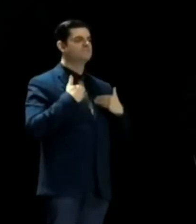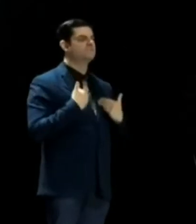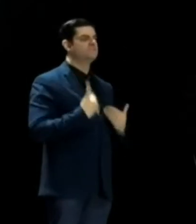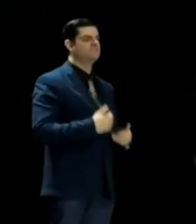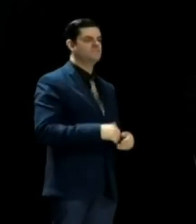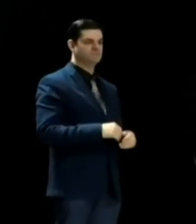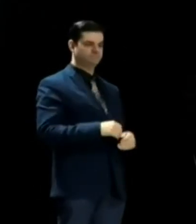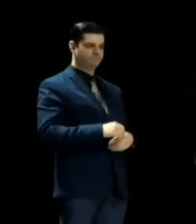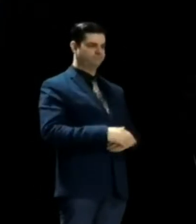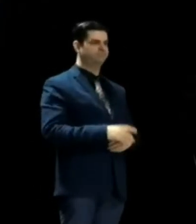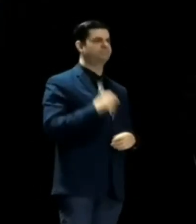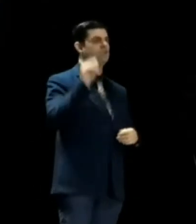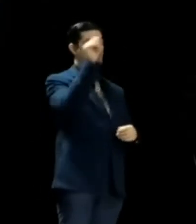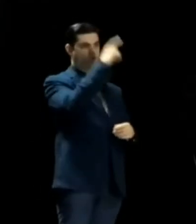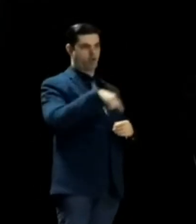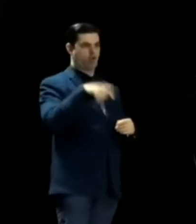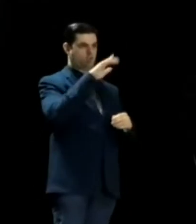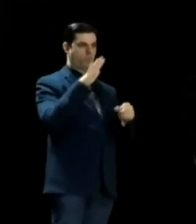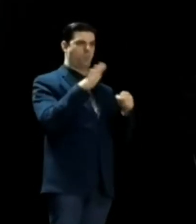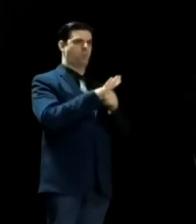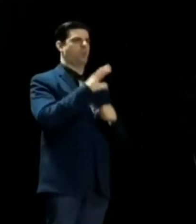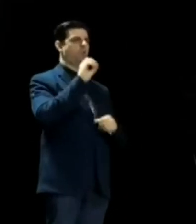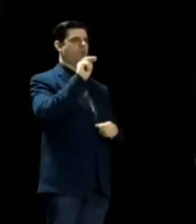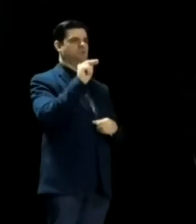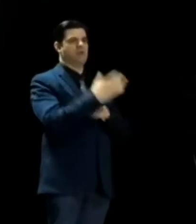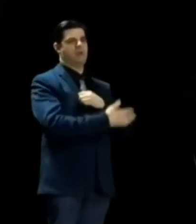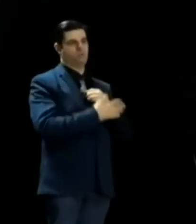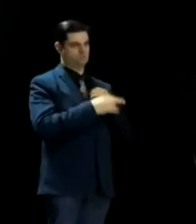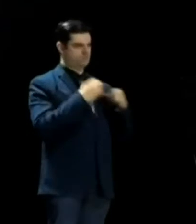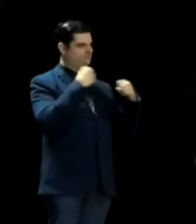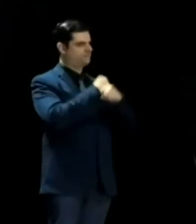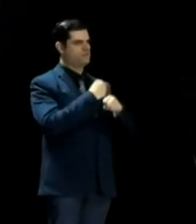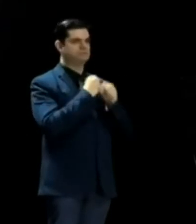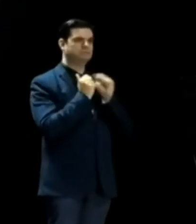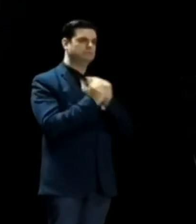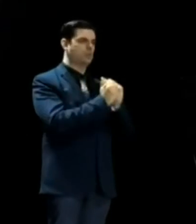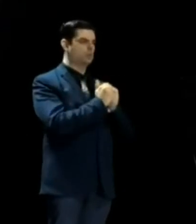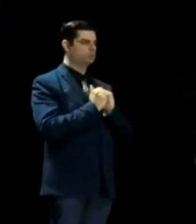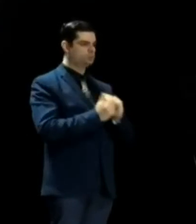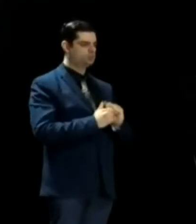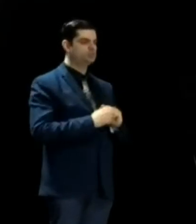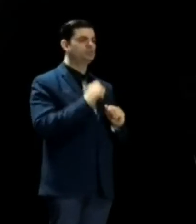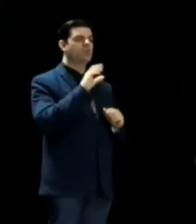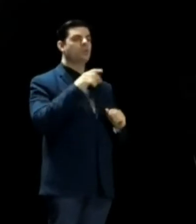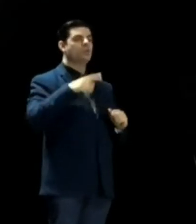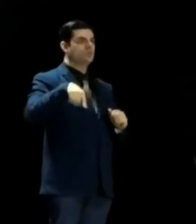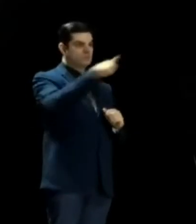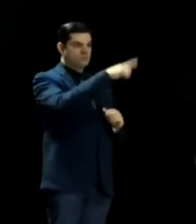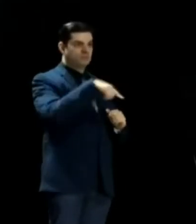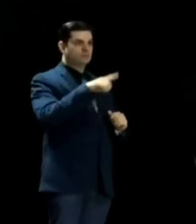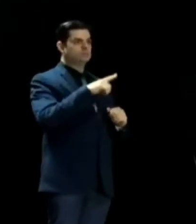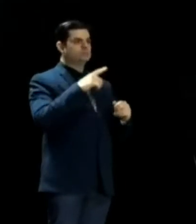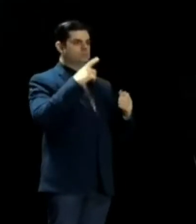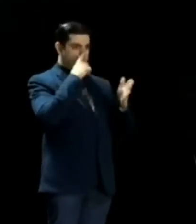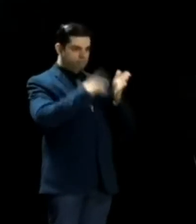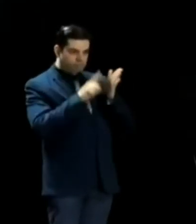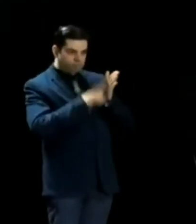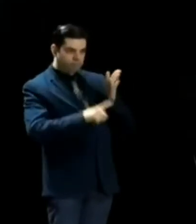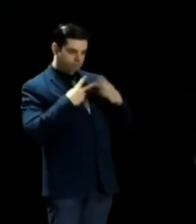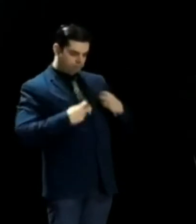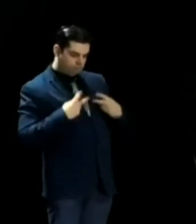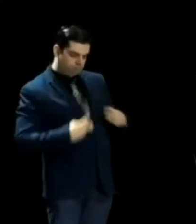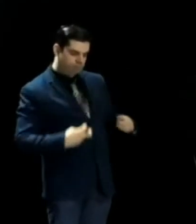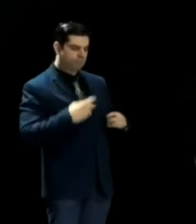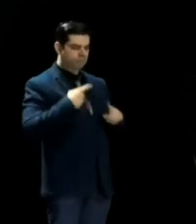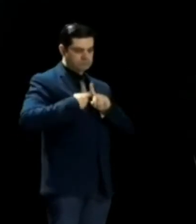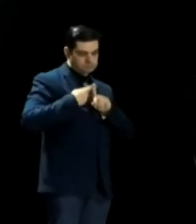we need to be diligent. We need to watch our health. We need to take our temperatures. We need to be cognizant